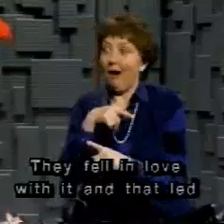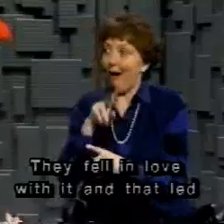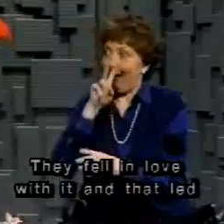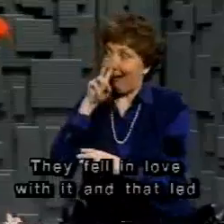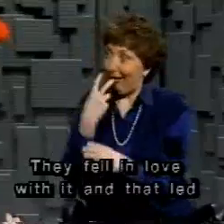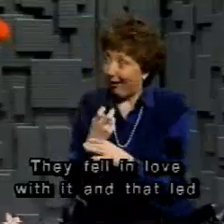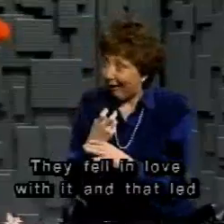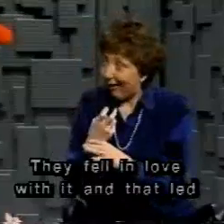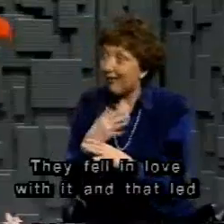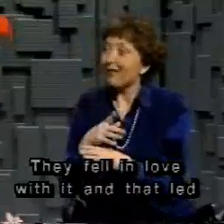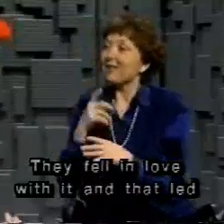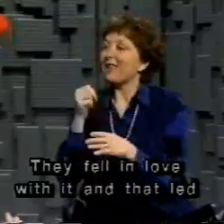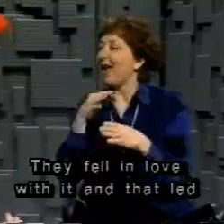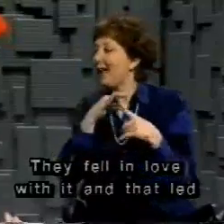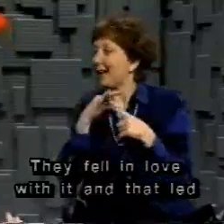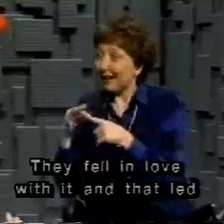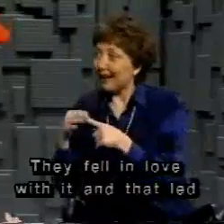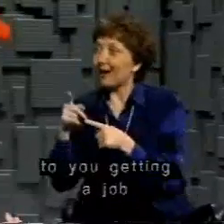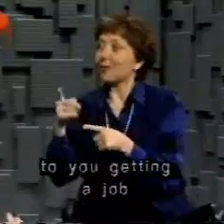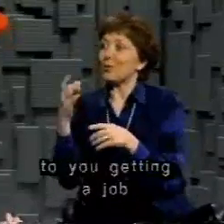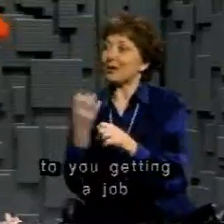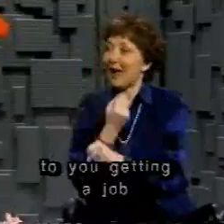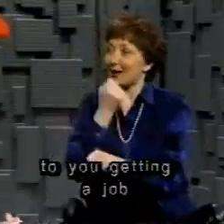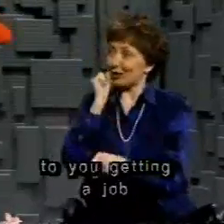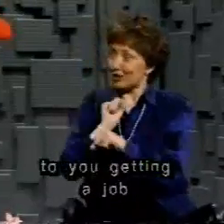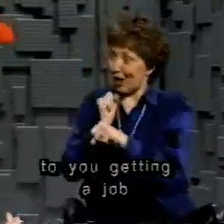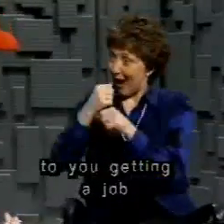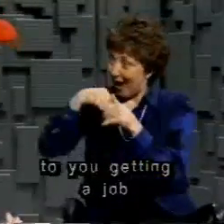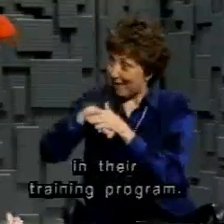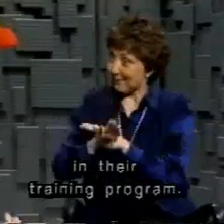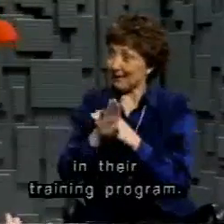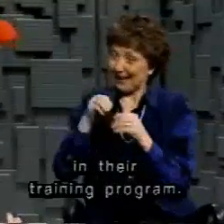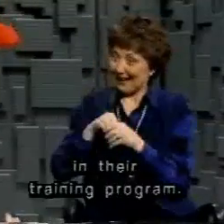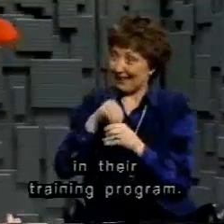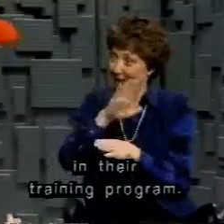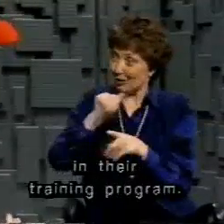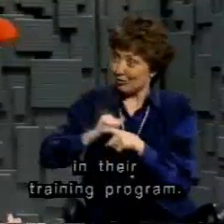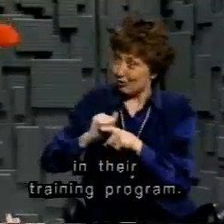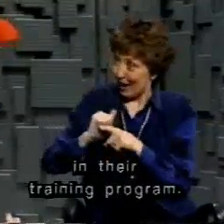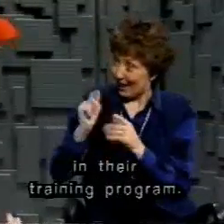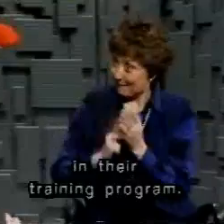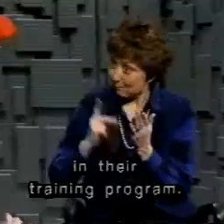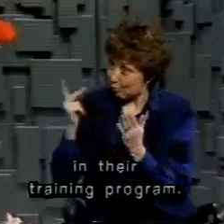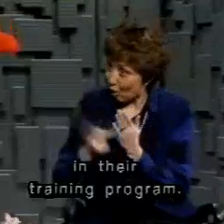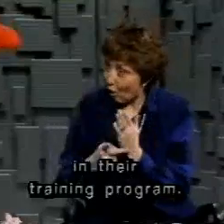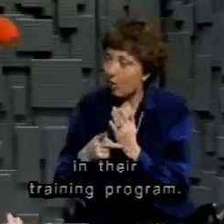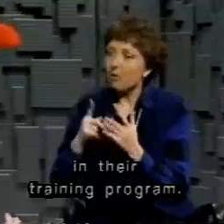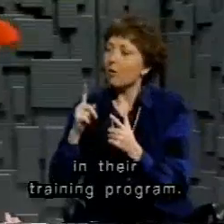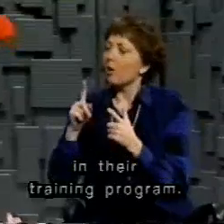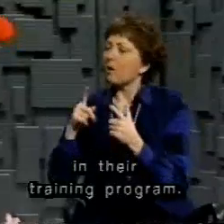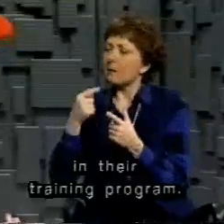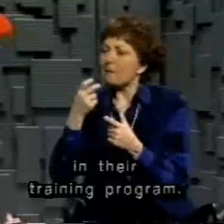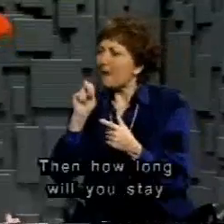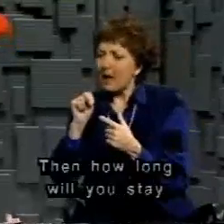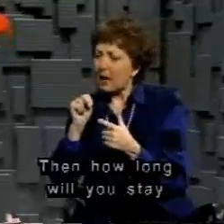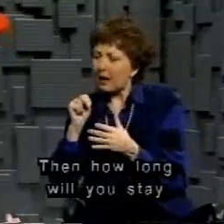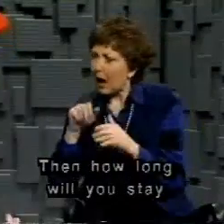it, and that led to you getting a job in their training program. Then, how long will